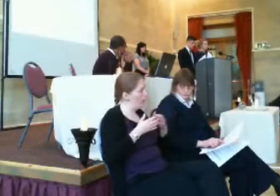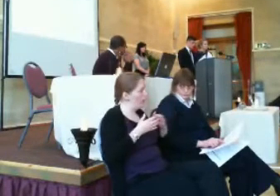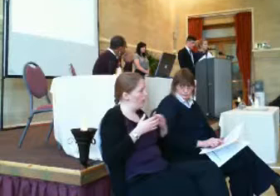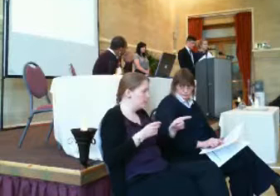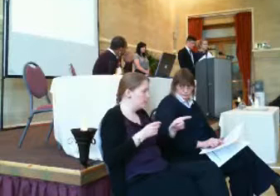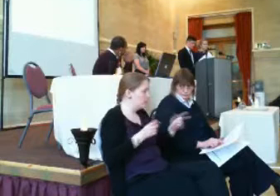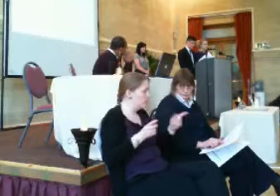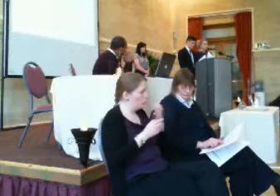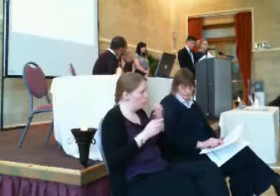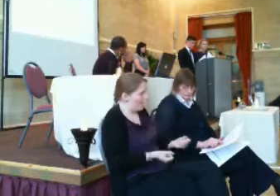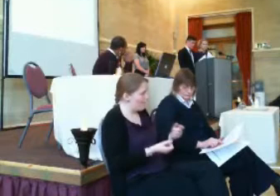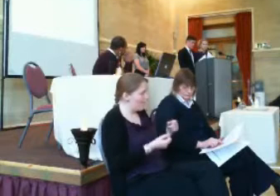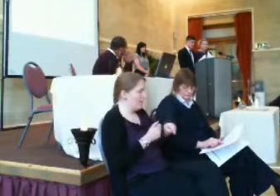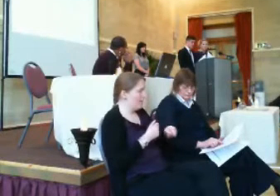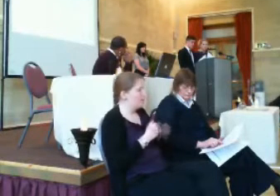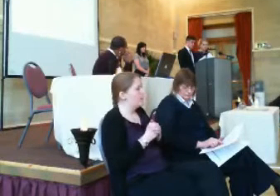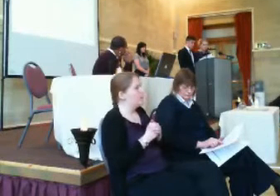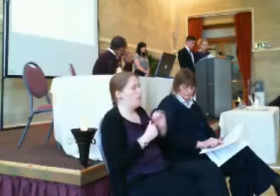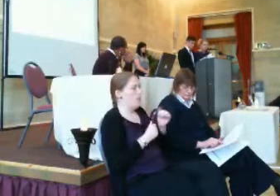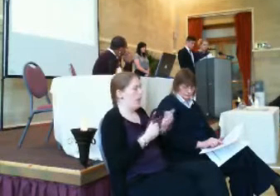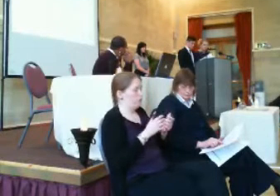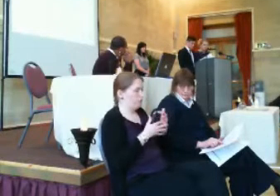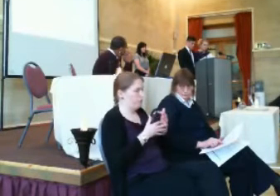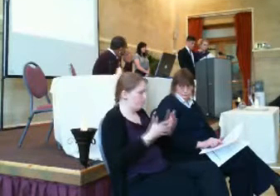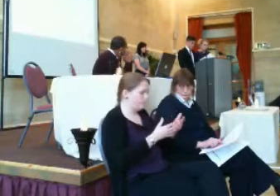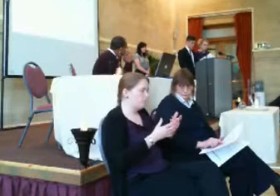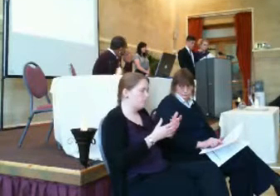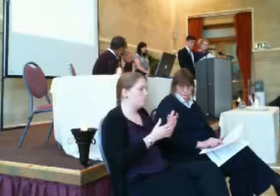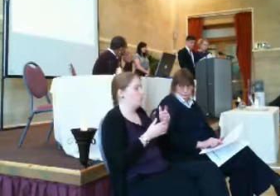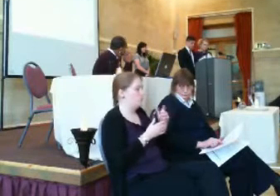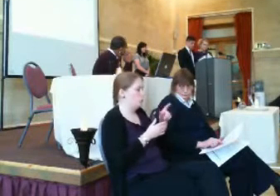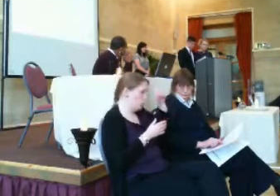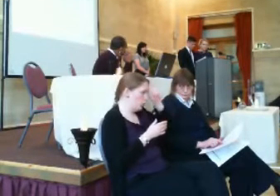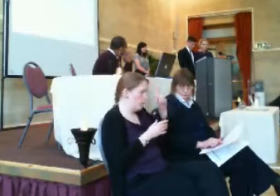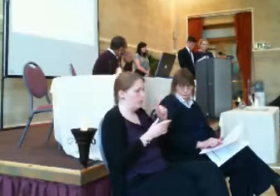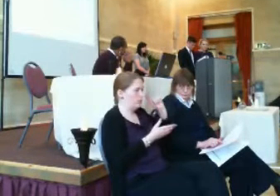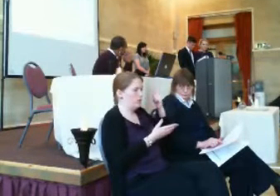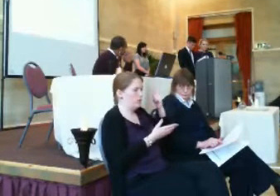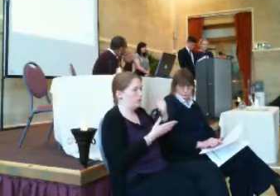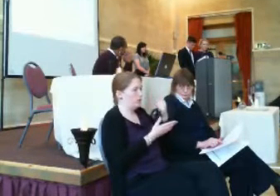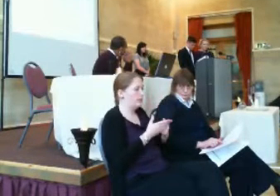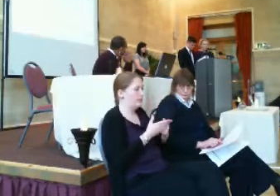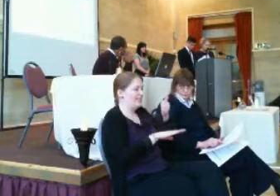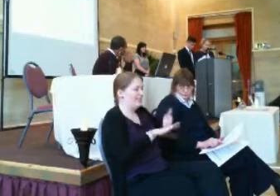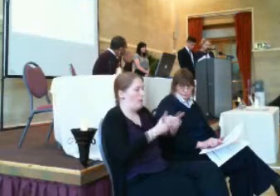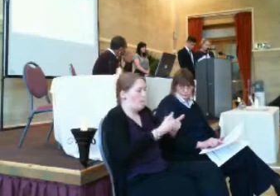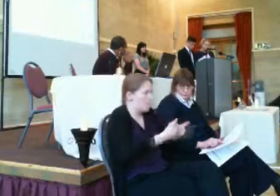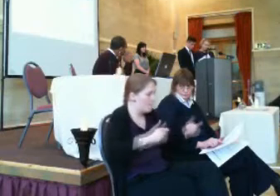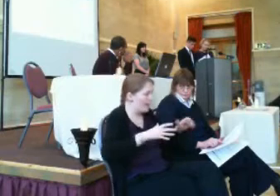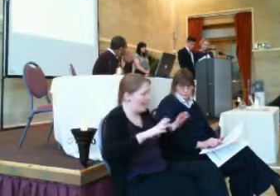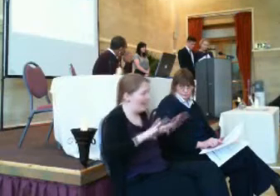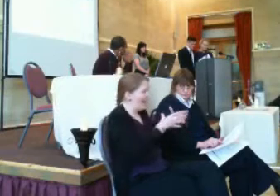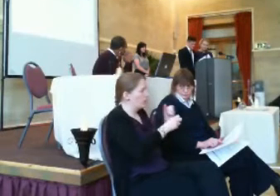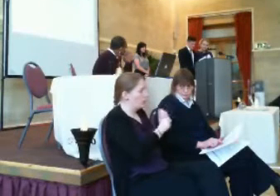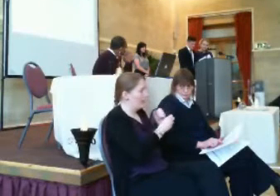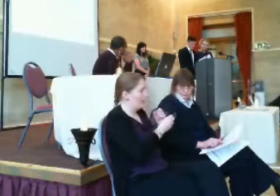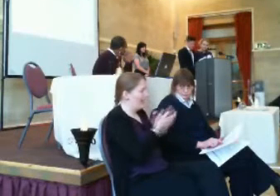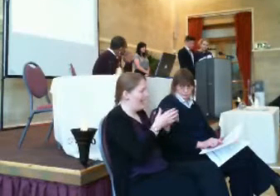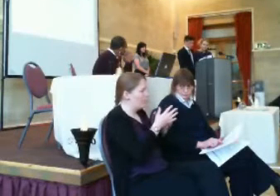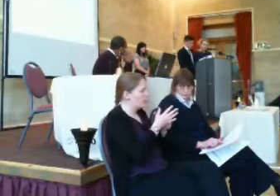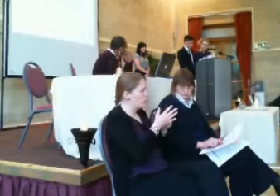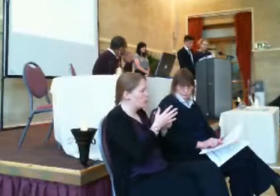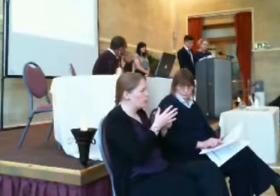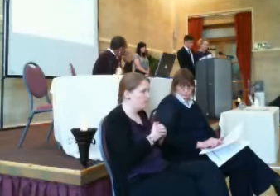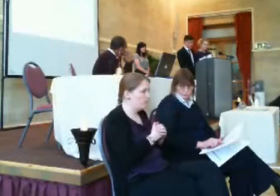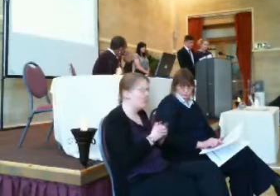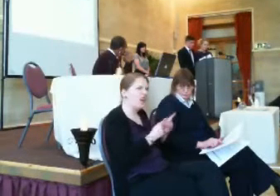national parliament. Then all of a sudden, the Germans set up ghettos. What's a ghetto? Today the